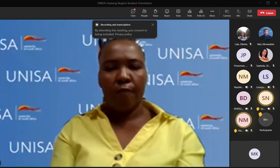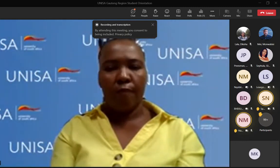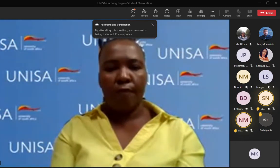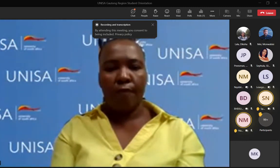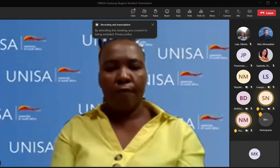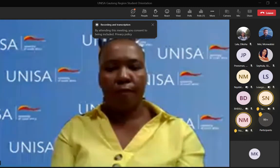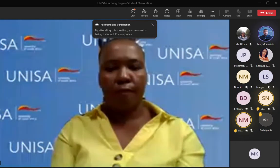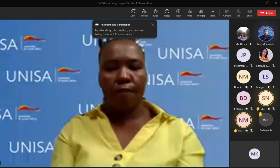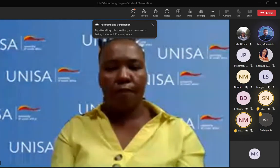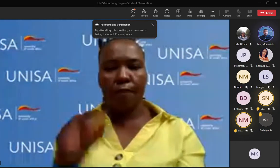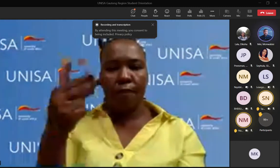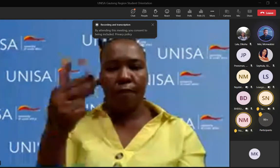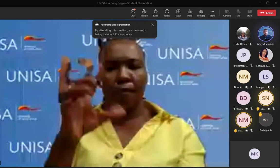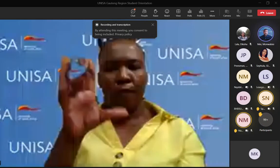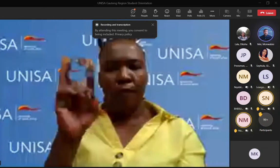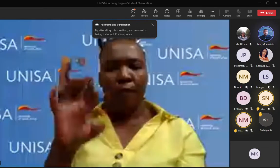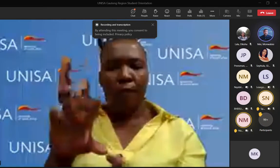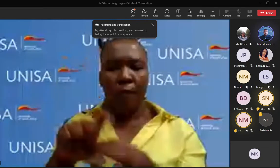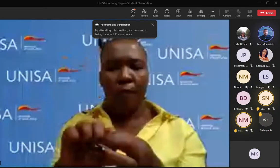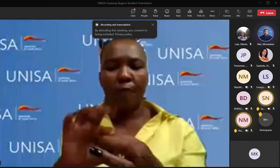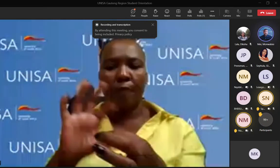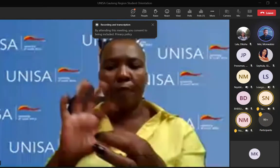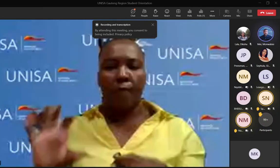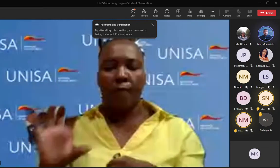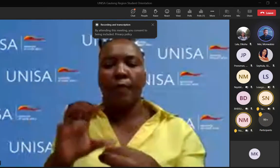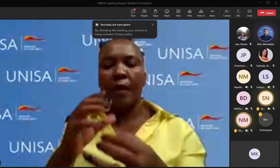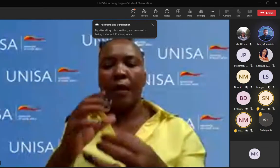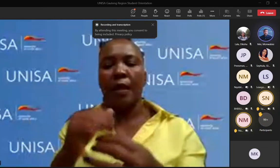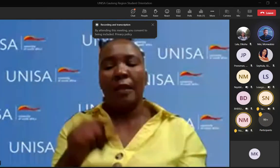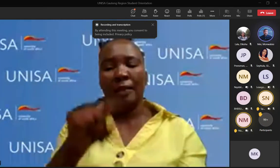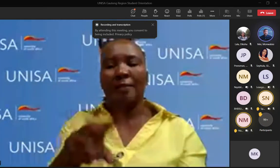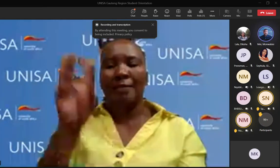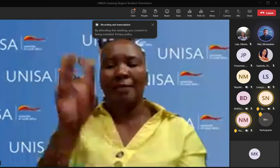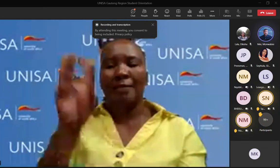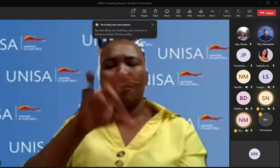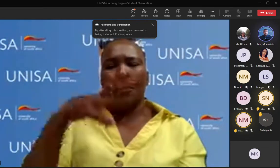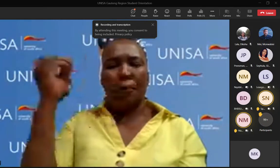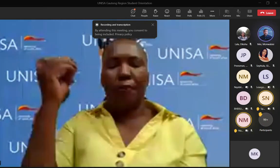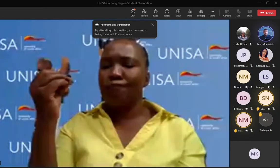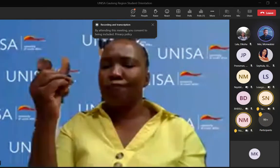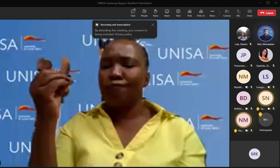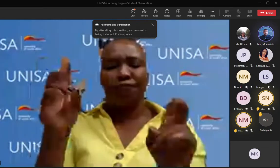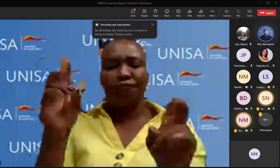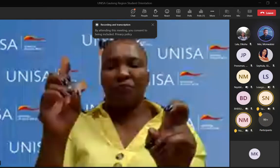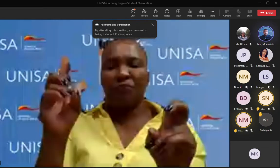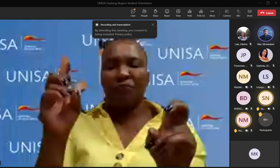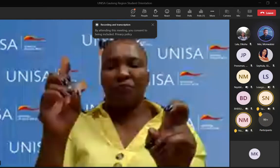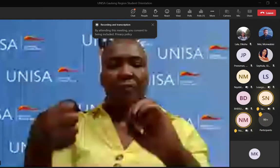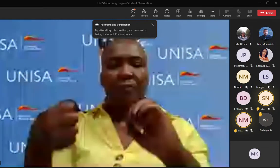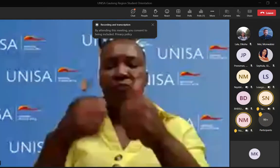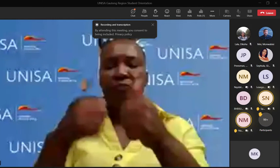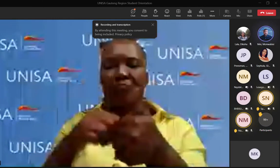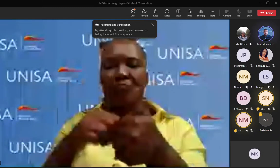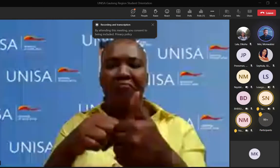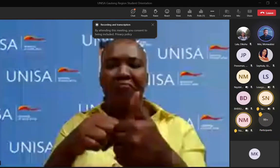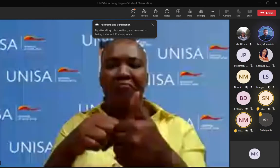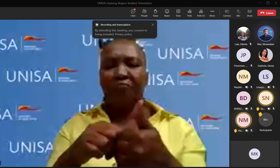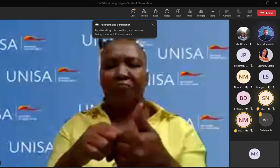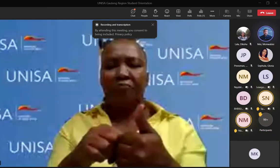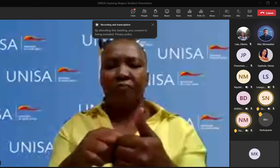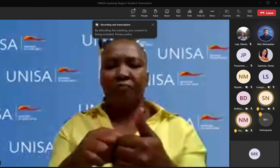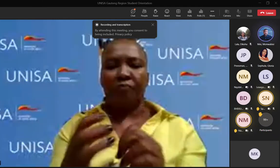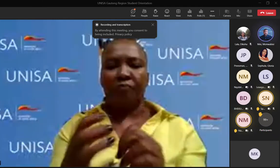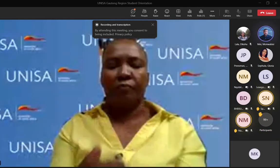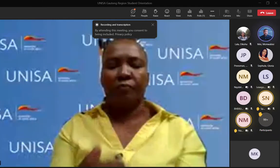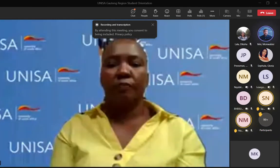got disconnected actually you know this load shedding issue there hey yeah I you know what all right